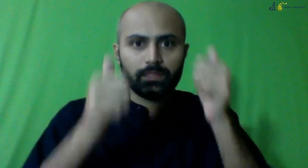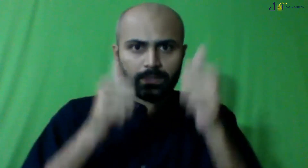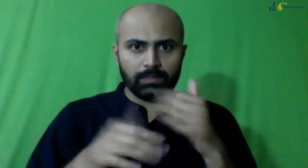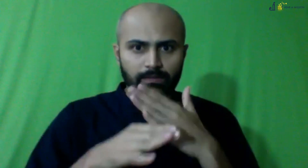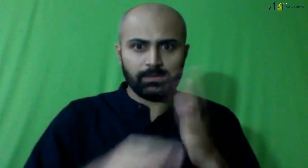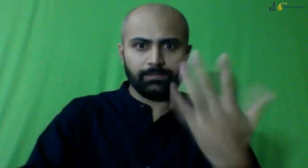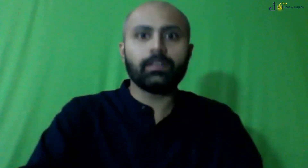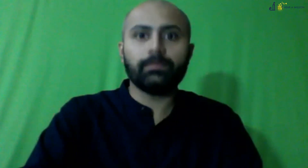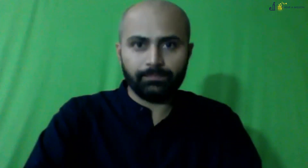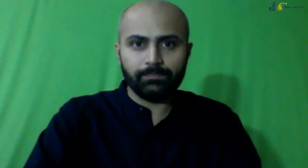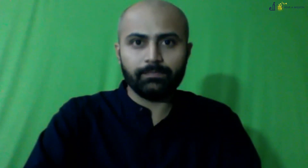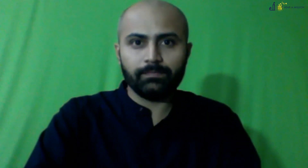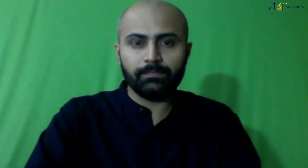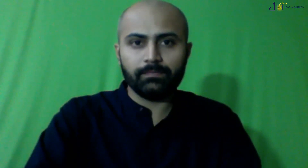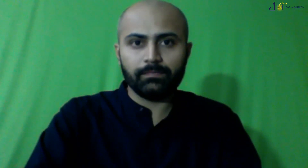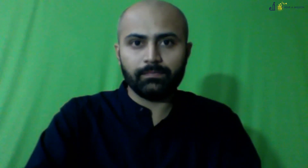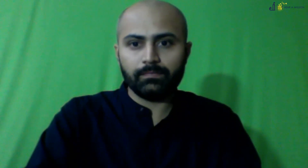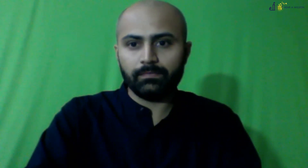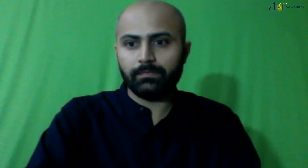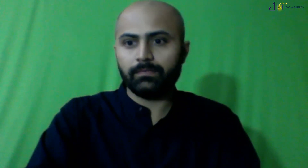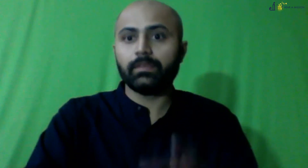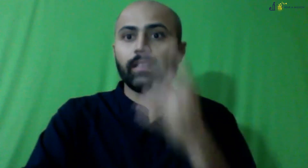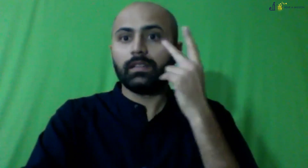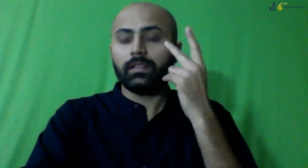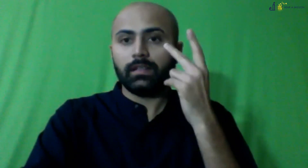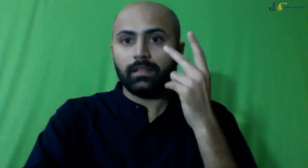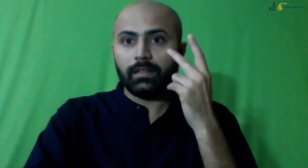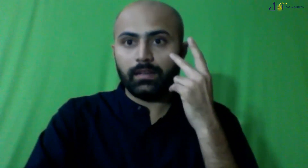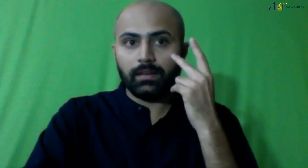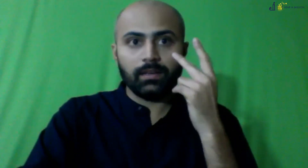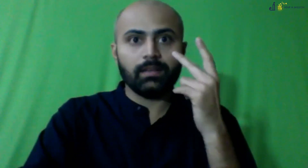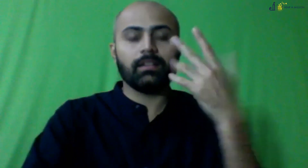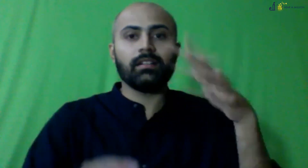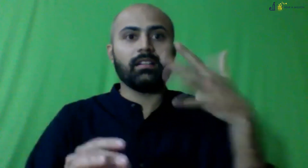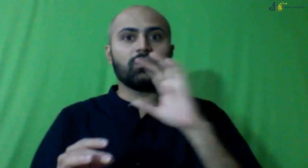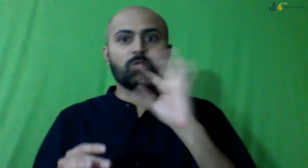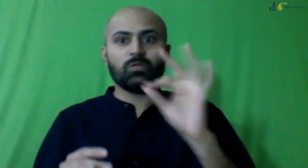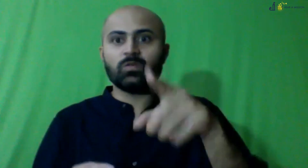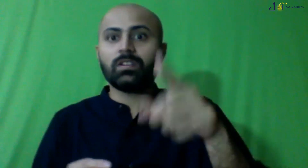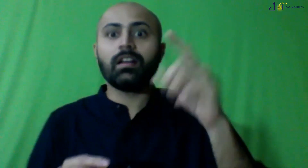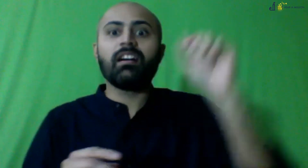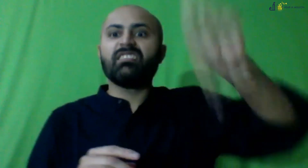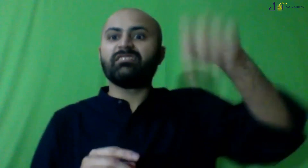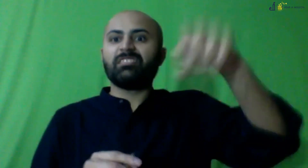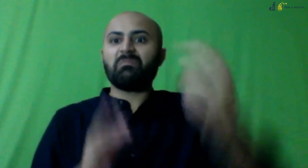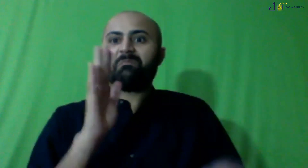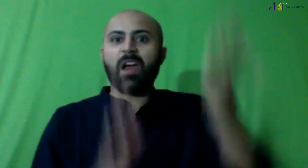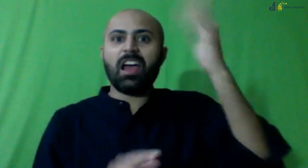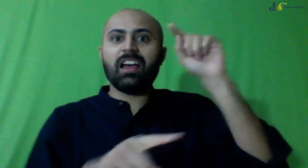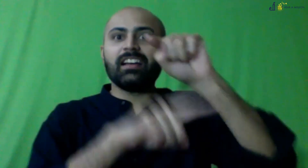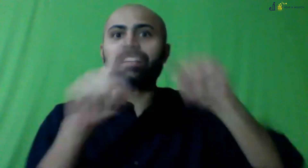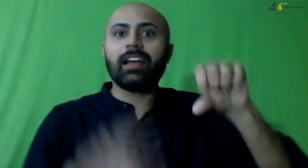Okay, third one. So, okay, I will share. I share the result. I share the